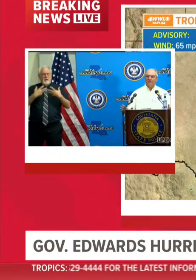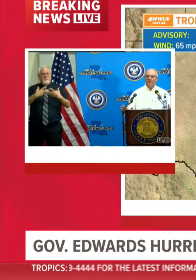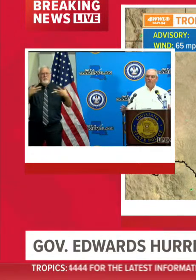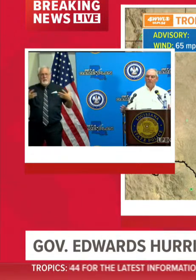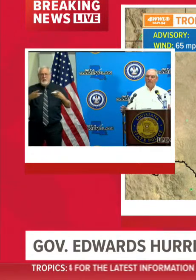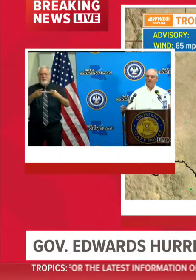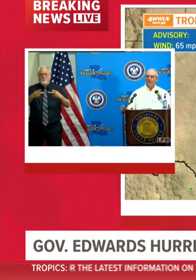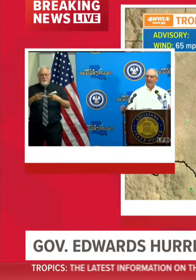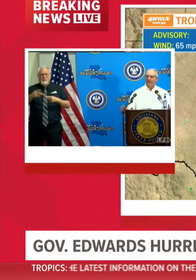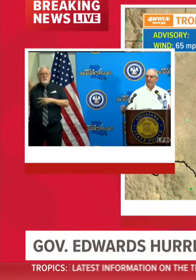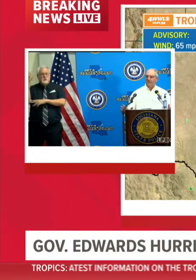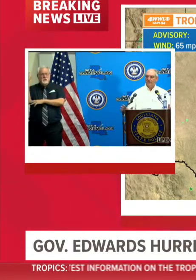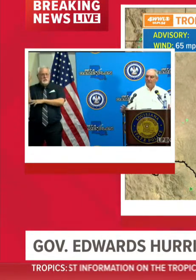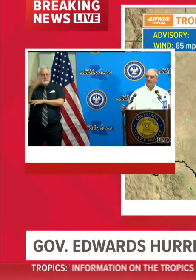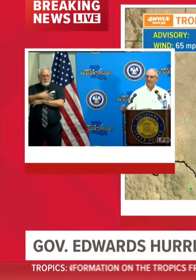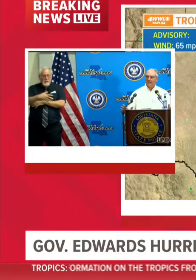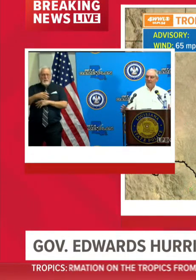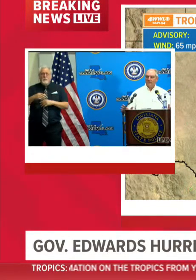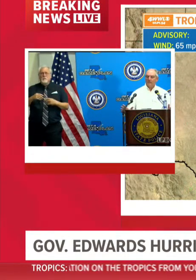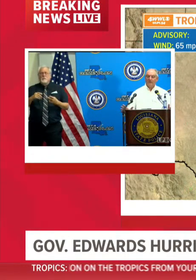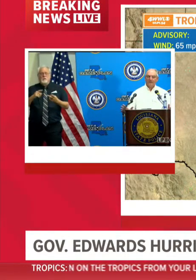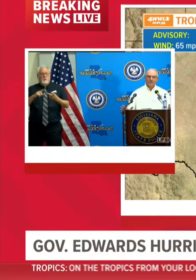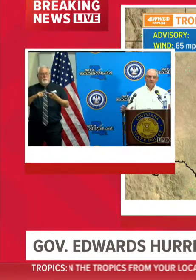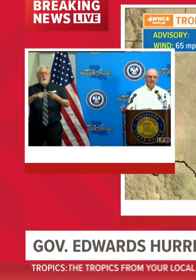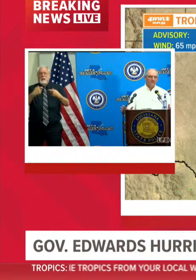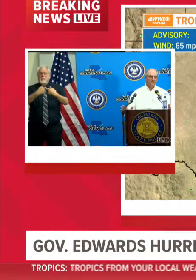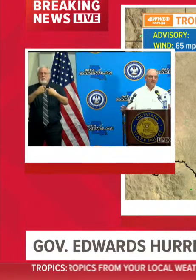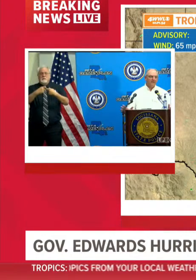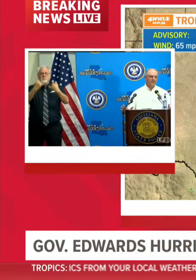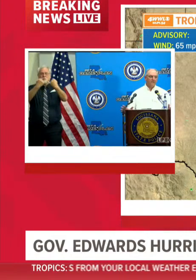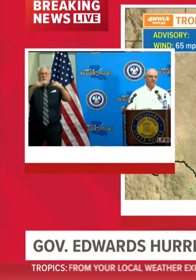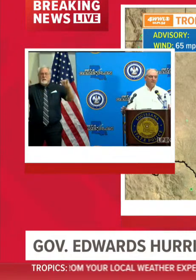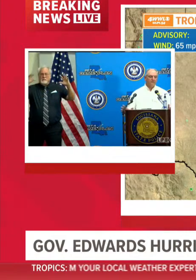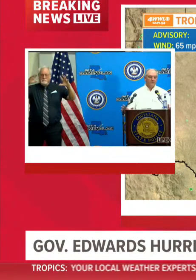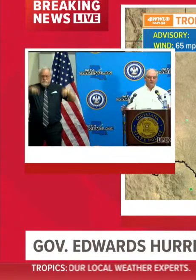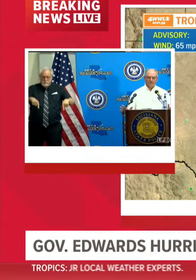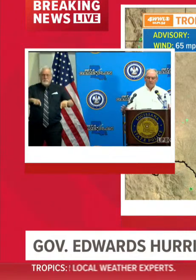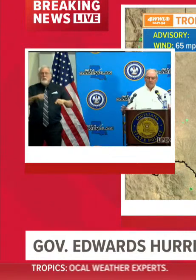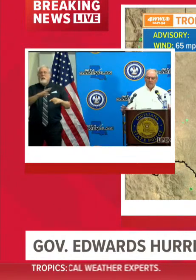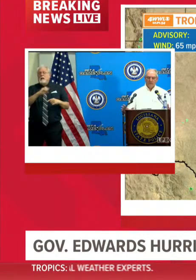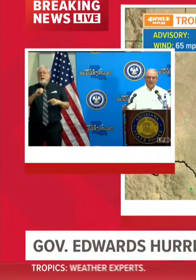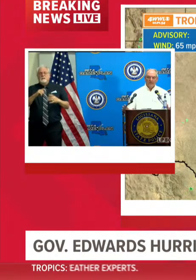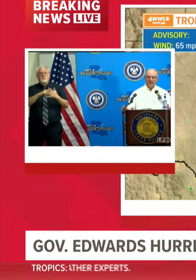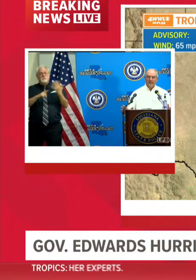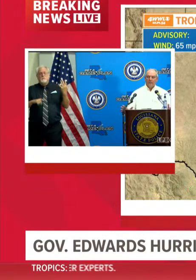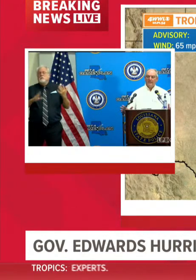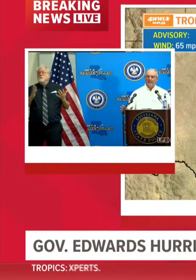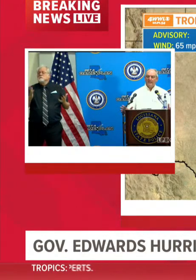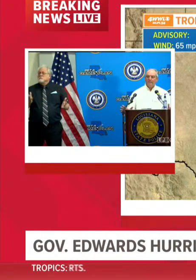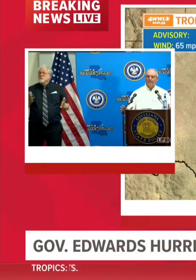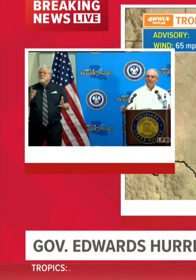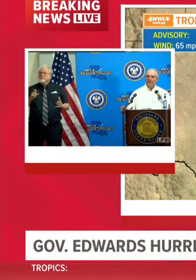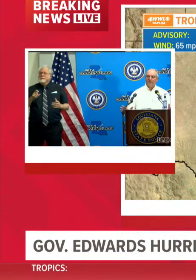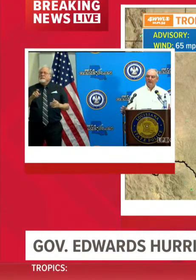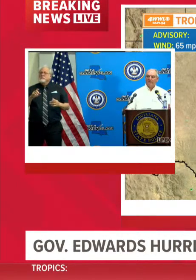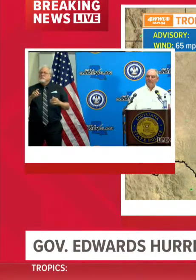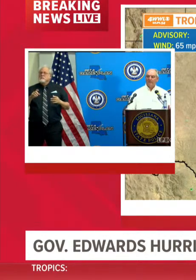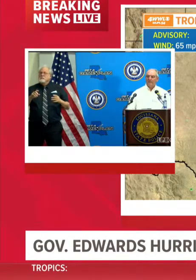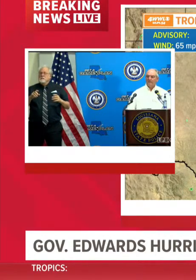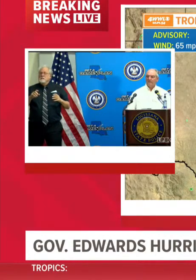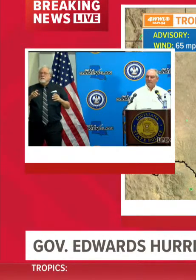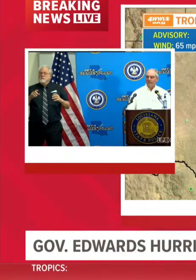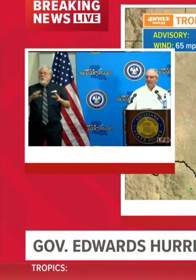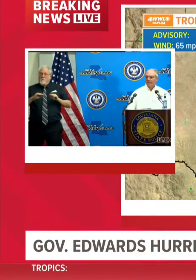of places where trees are down across the road, where electrical lines are down across the road and so forth, and we need to be moving